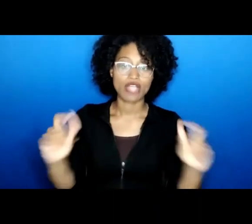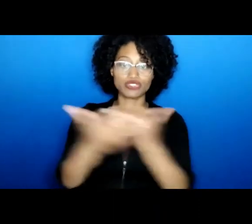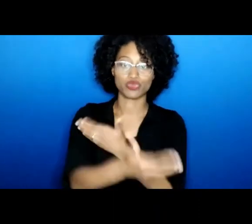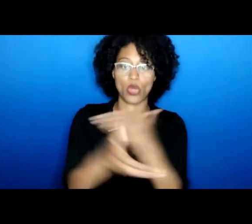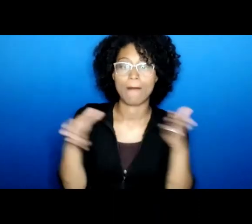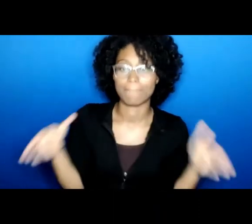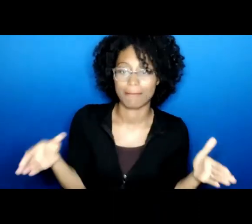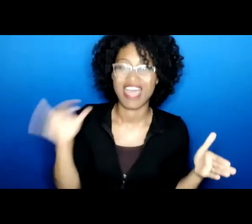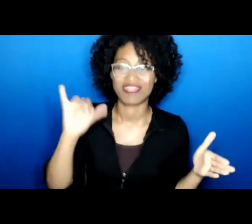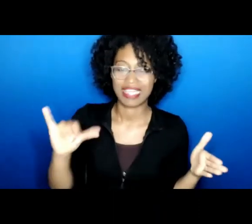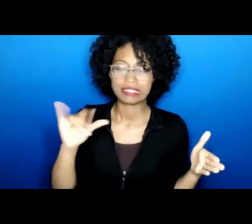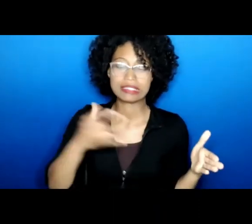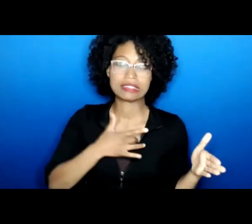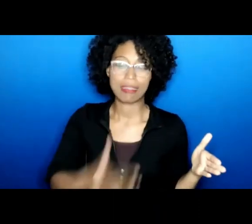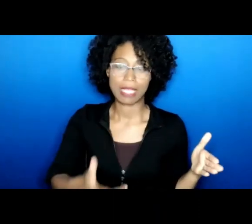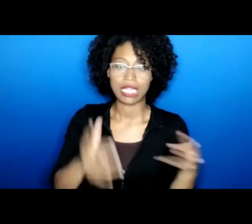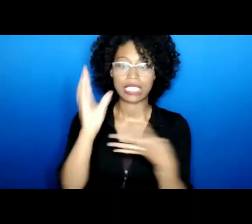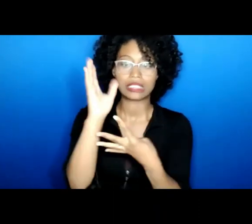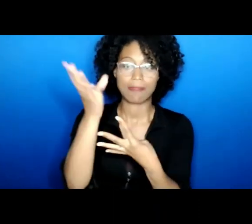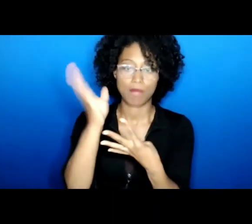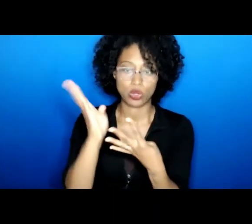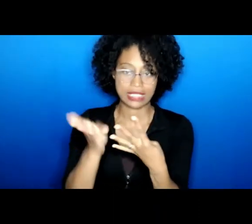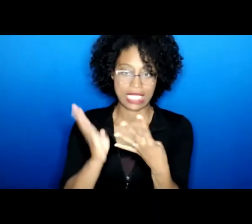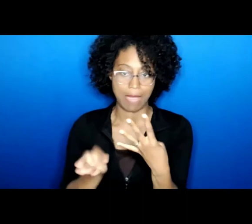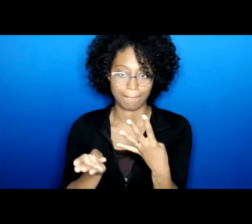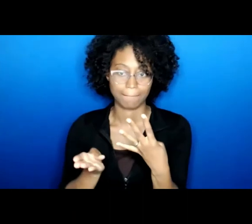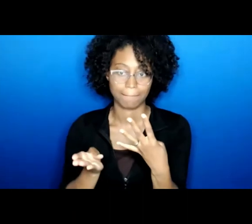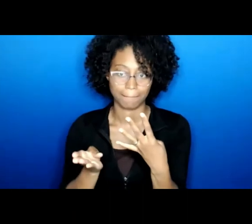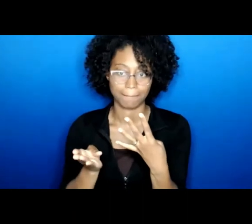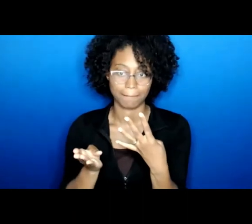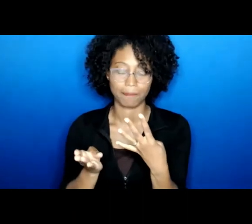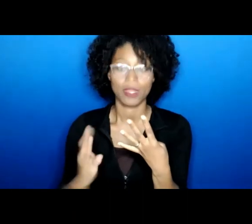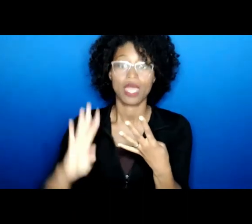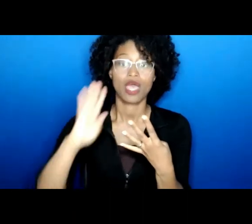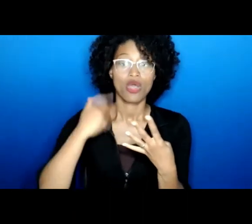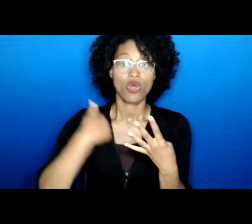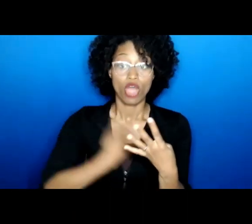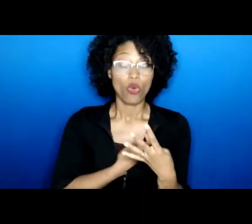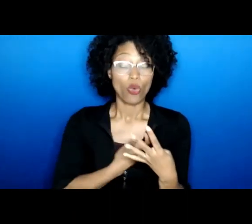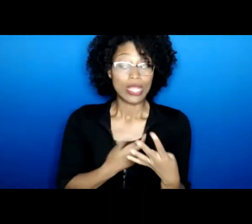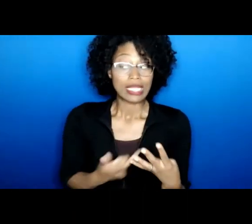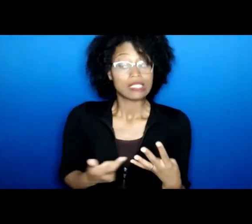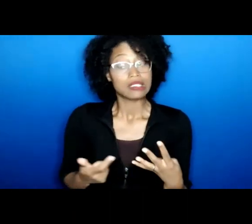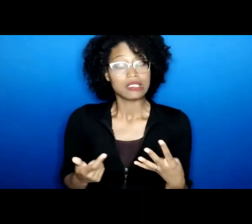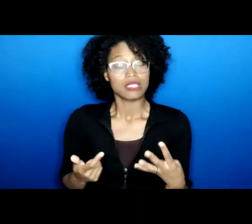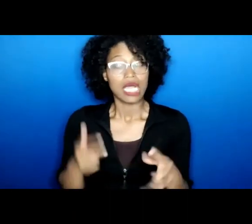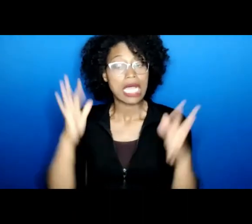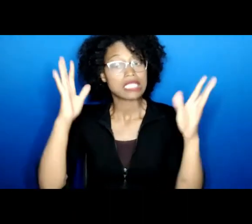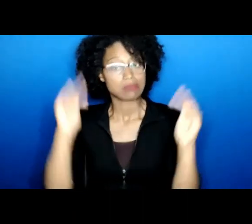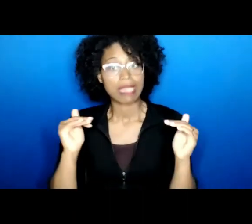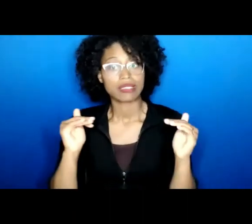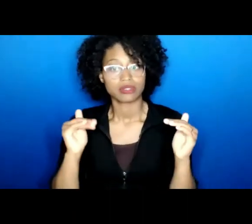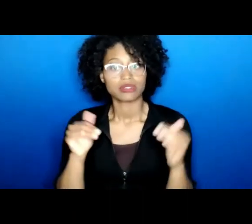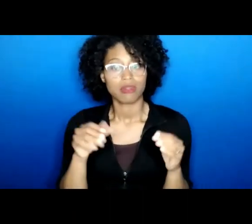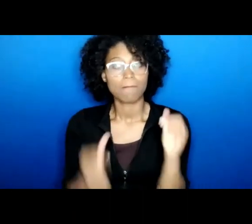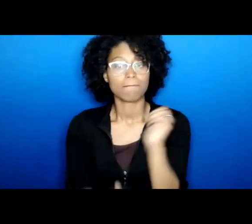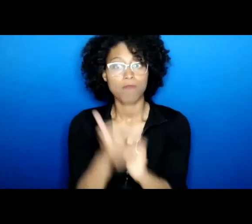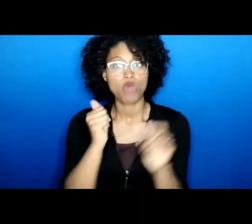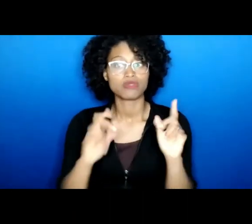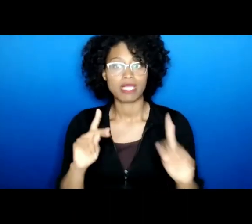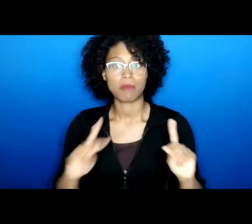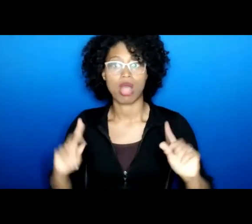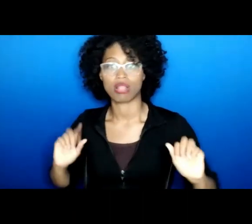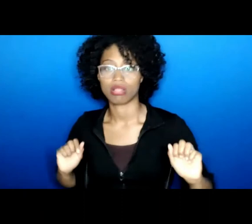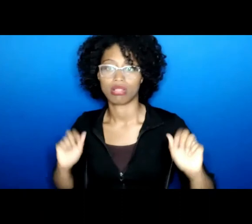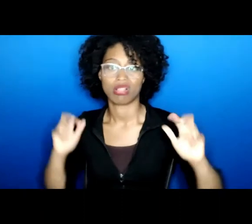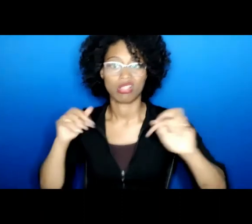essentially the symposia, where we expect quite a number, there will be a, as